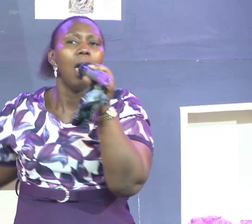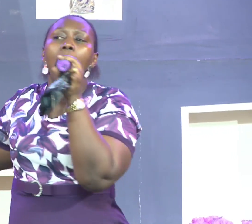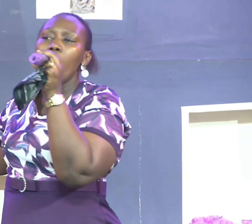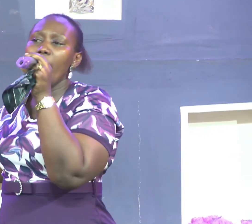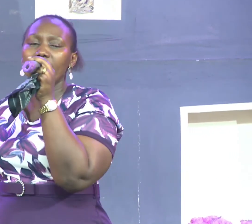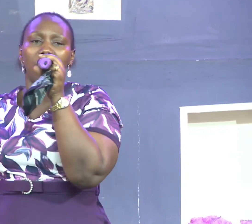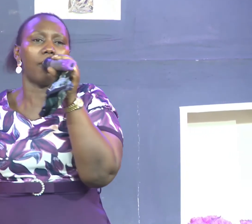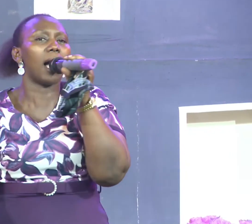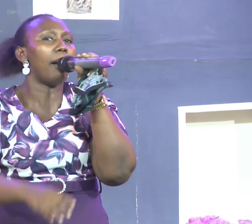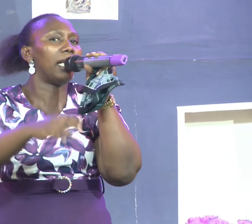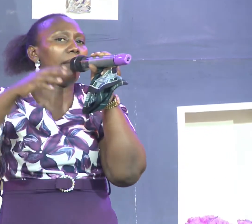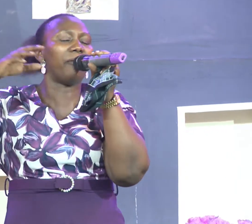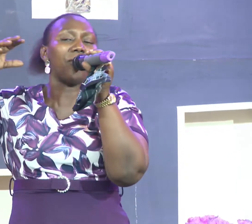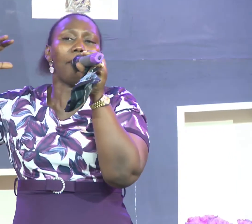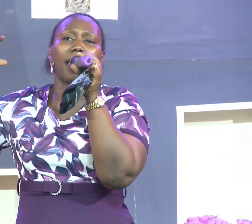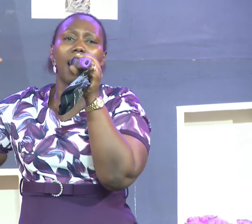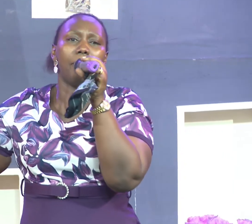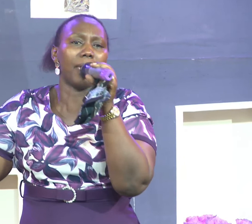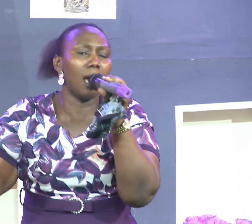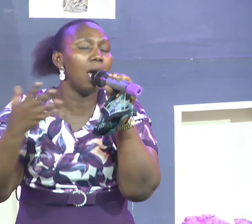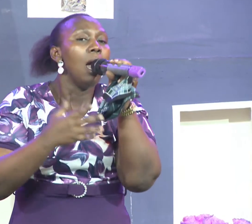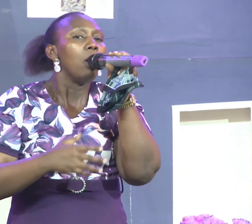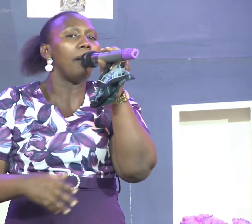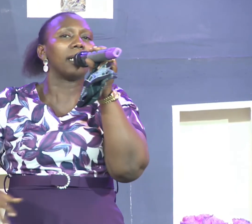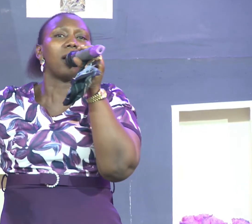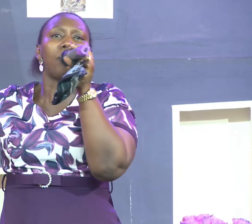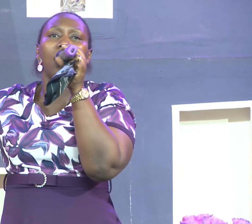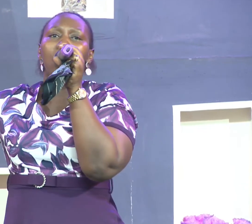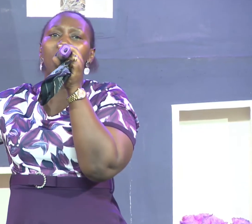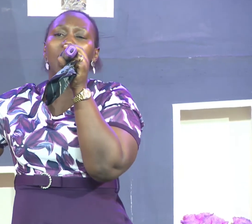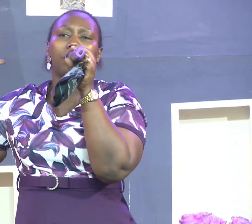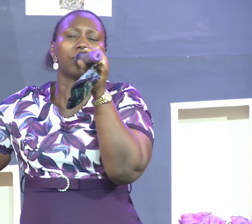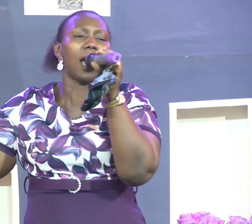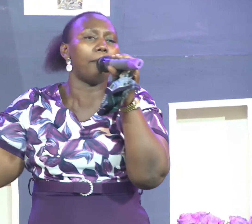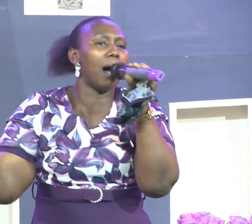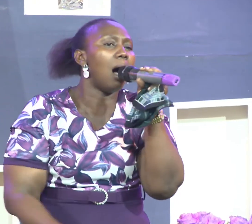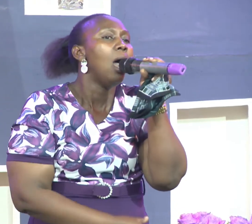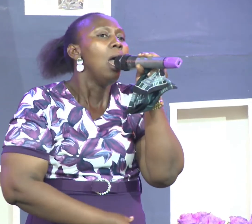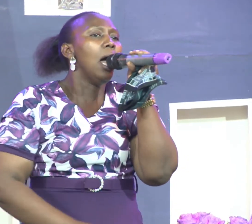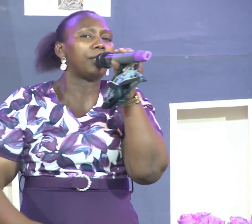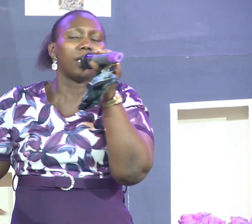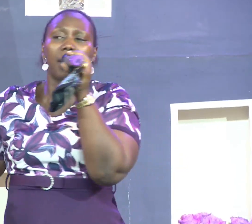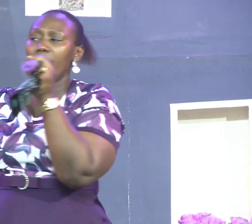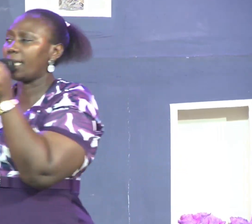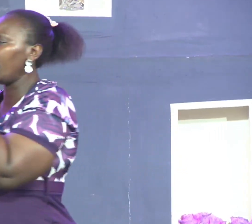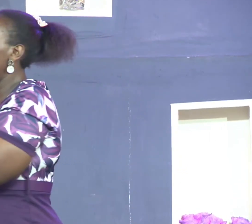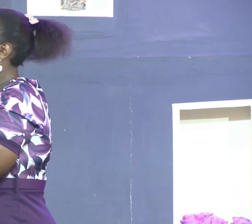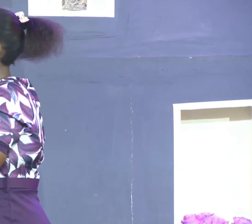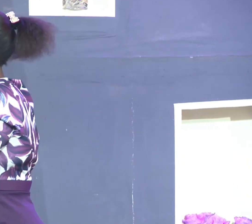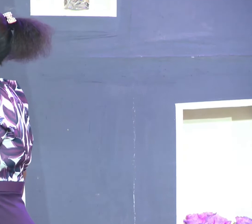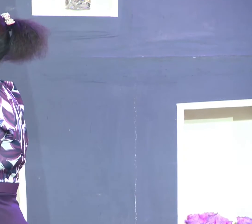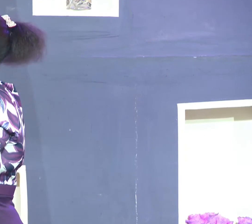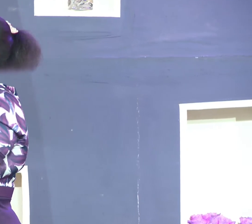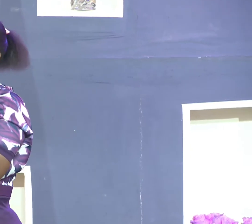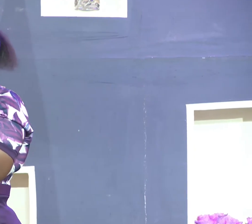zaffe kwebaza kubanga abaana baffe obayambye kwebaza kubanga ogenda kutuyamba ekitiibwa n'ettendo